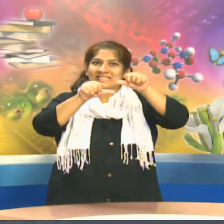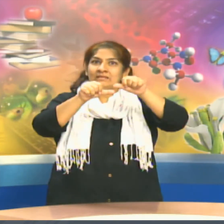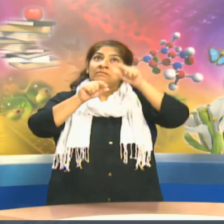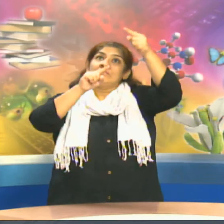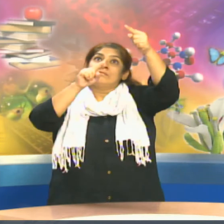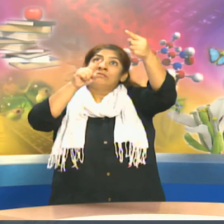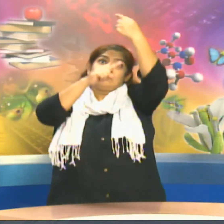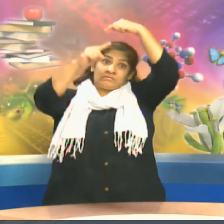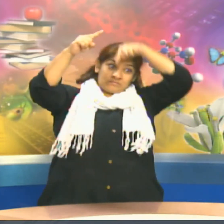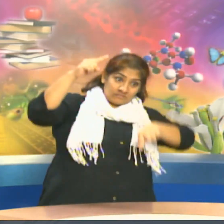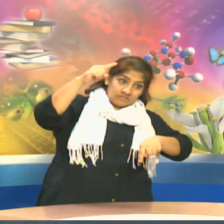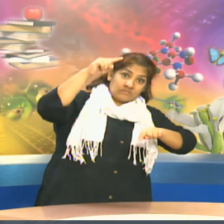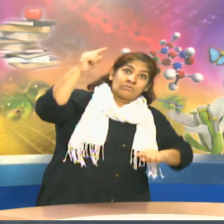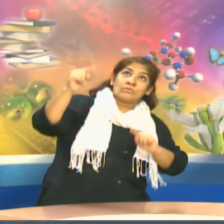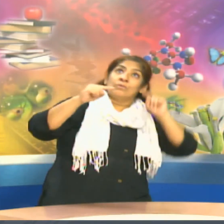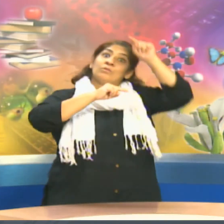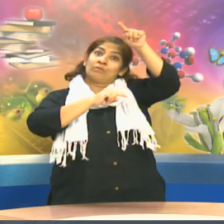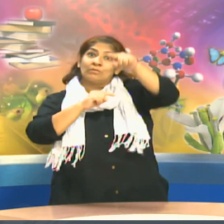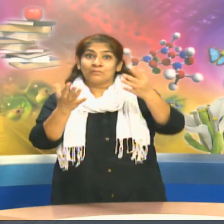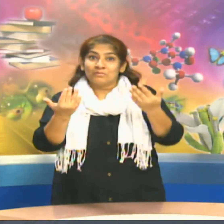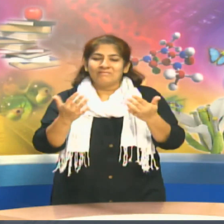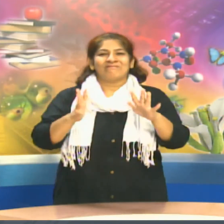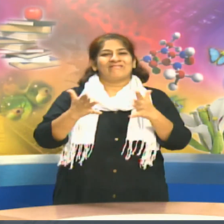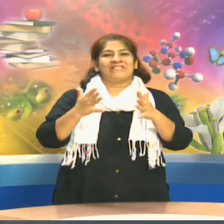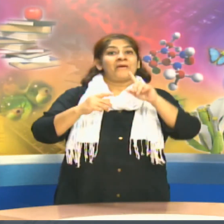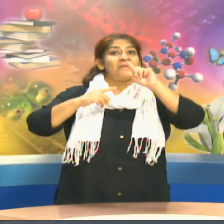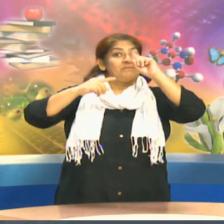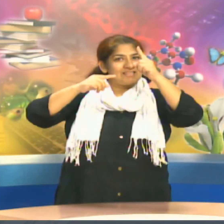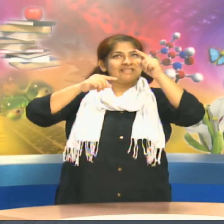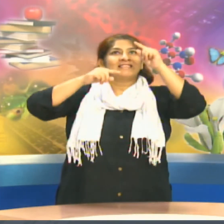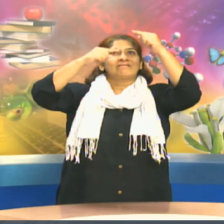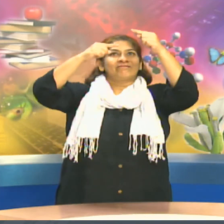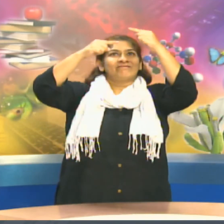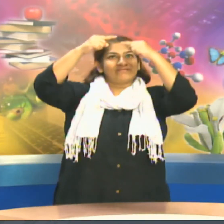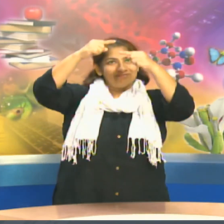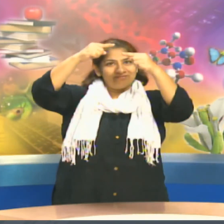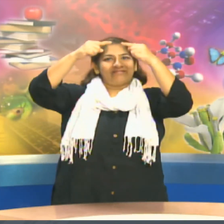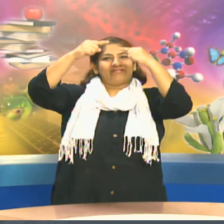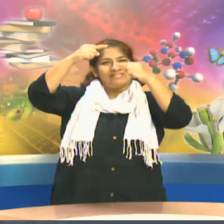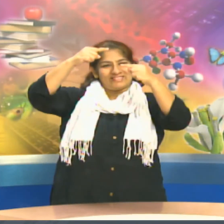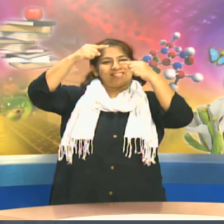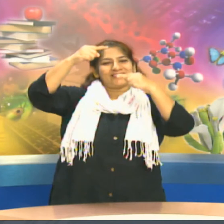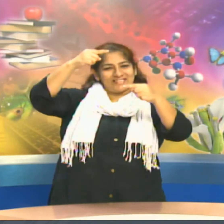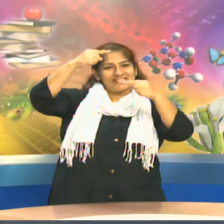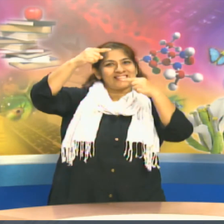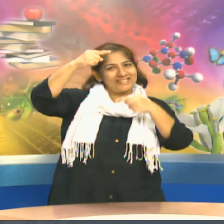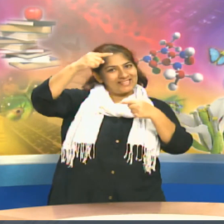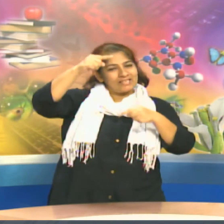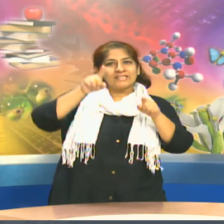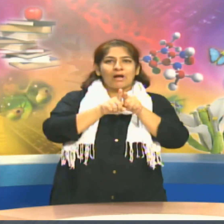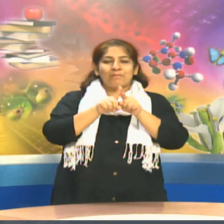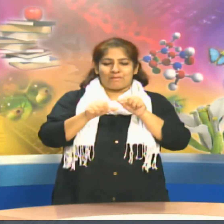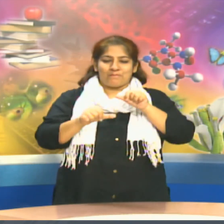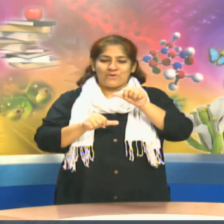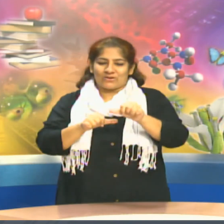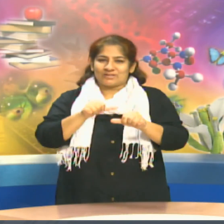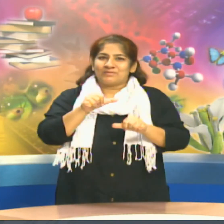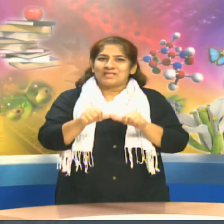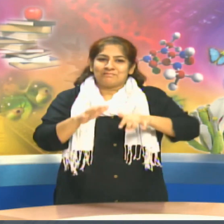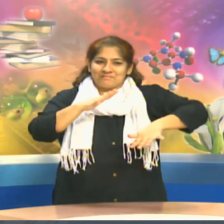processes of planning. The processes are followed in a sequence, just not in a random